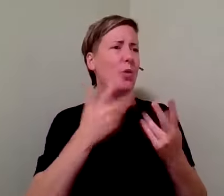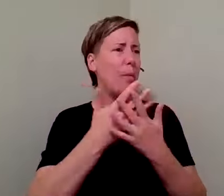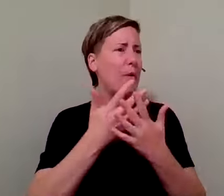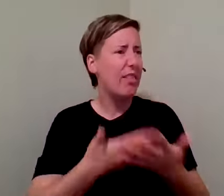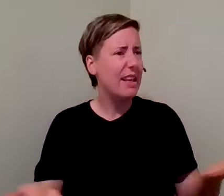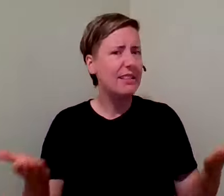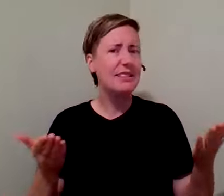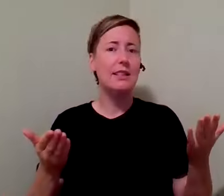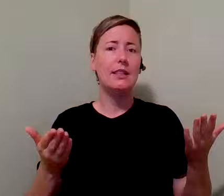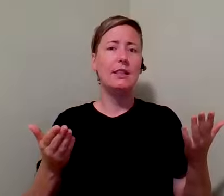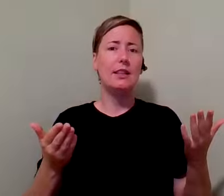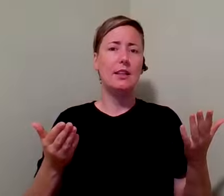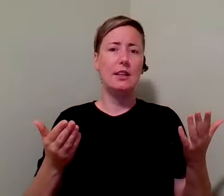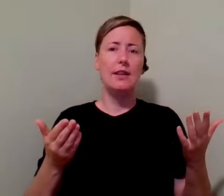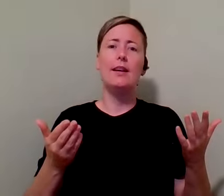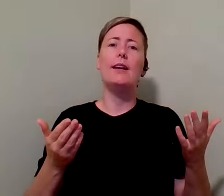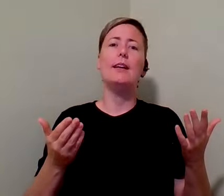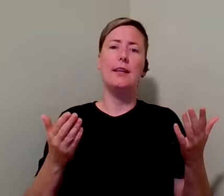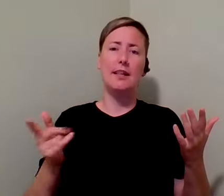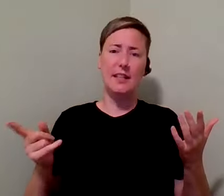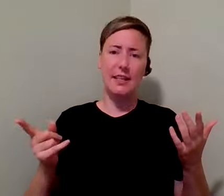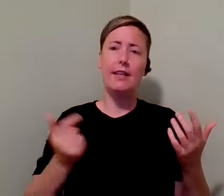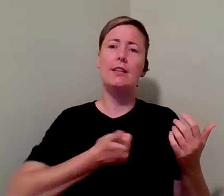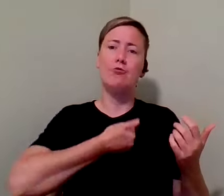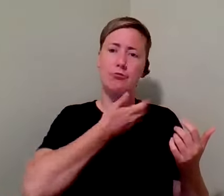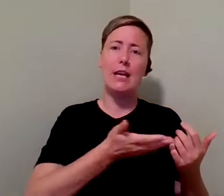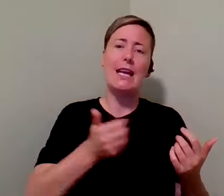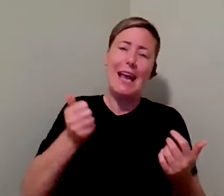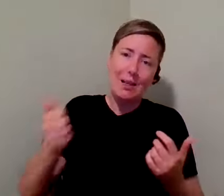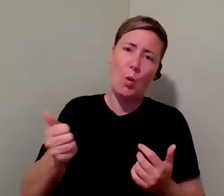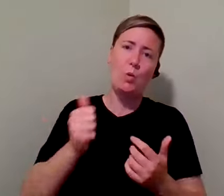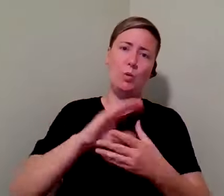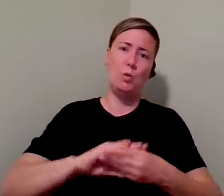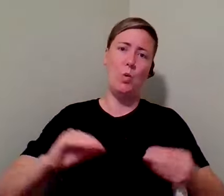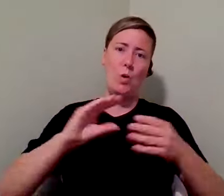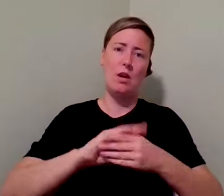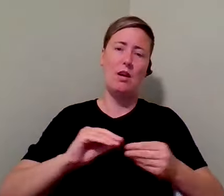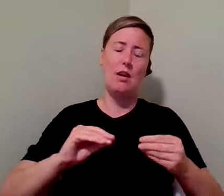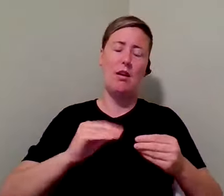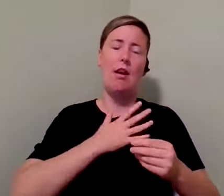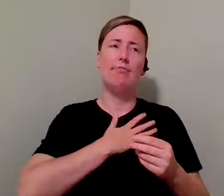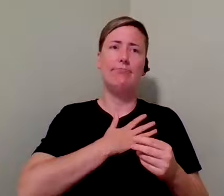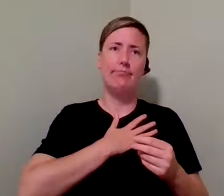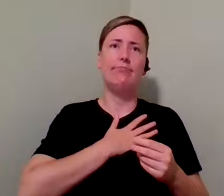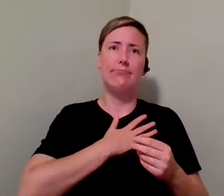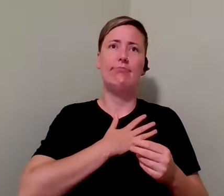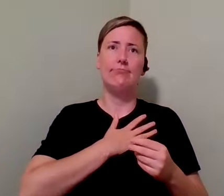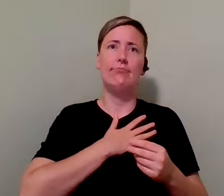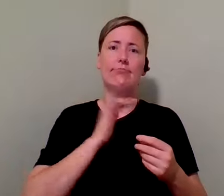And then he came to my rescue and he shared some of his own stuff. And you know what? It was comforting to know that someone else had been where